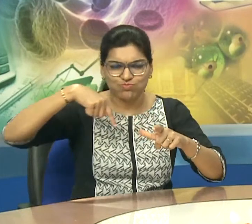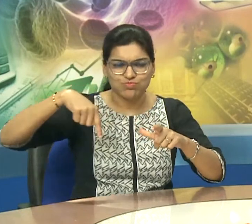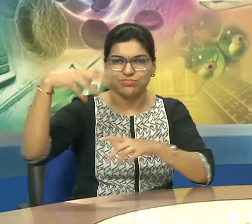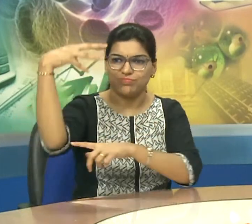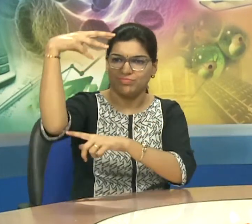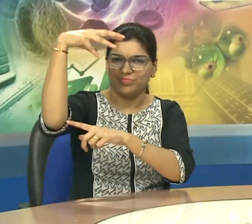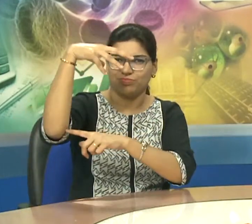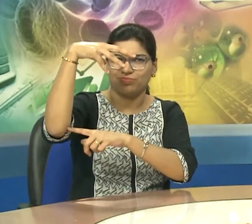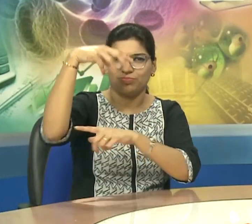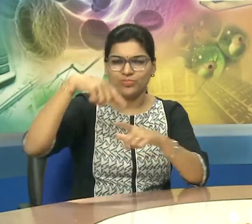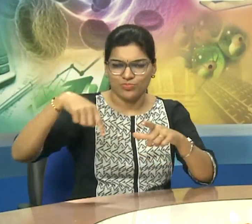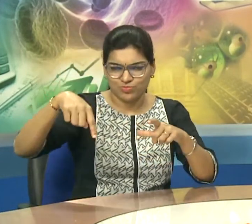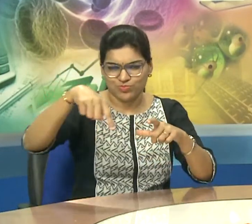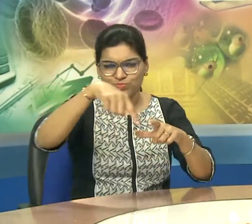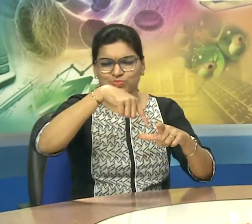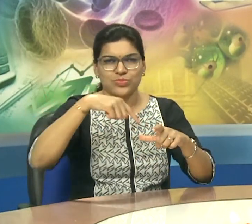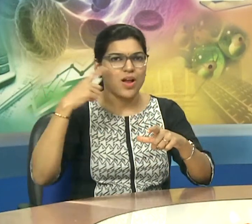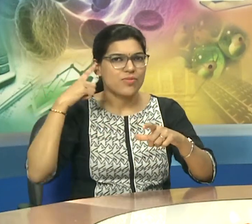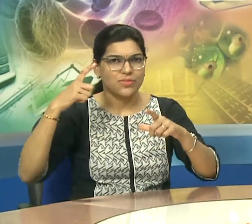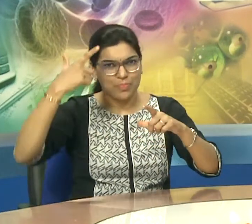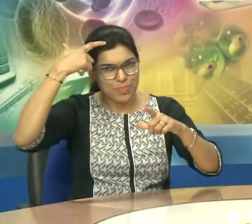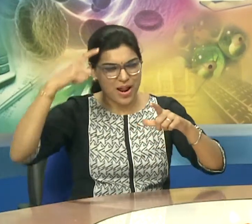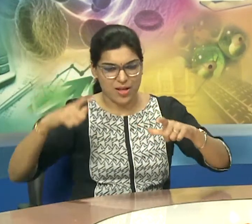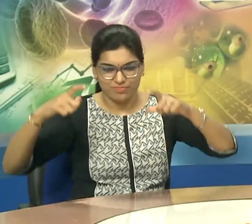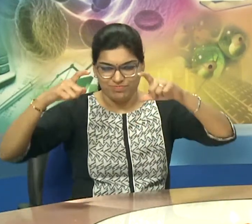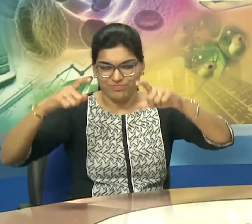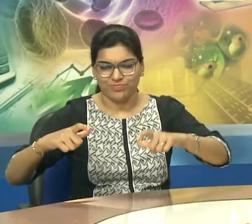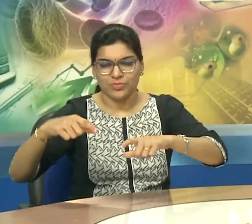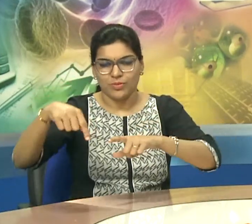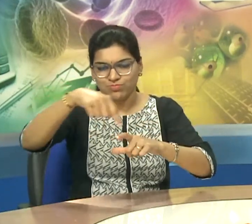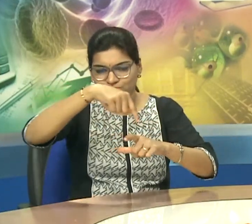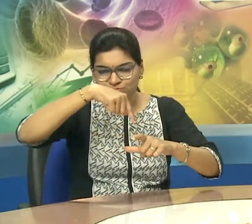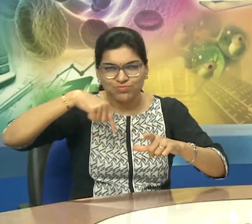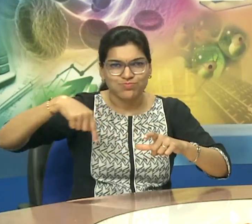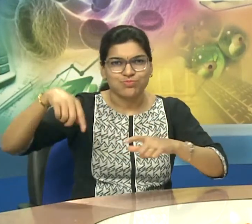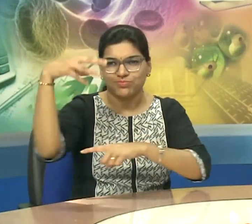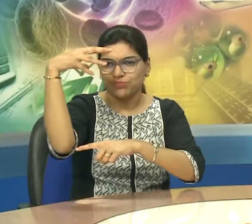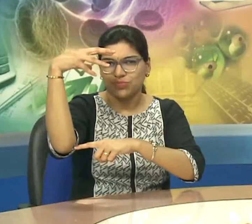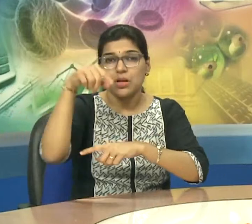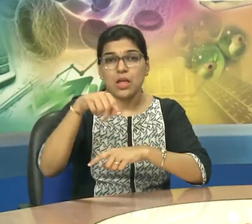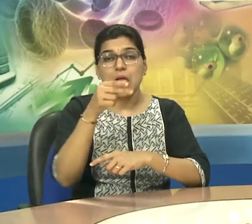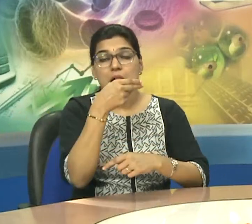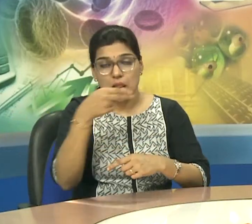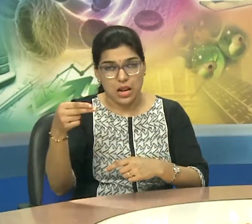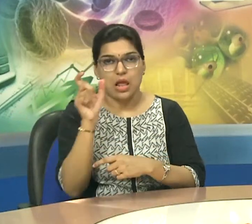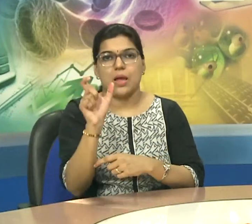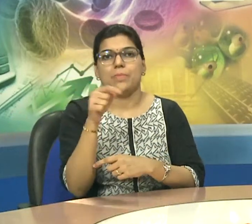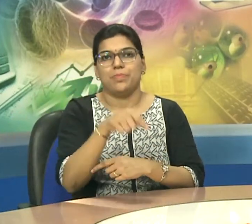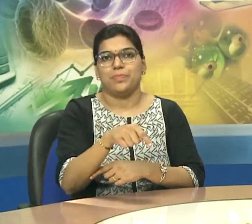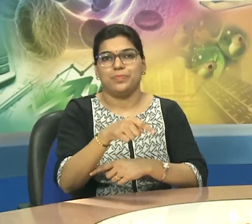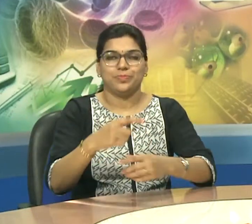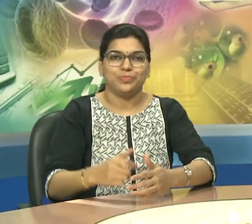Gramophone. This is the old device which is used for